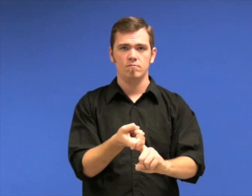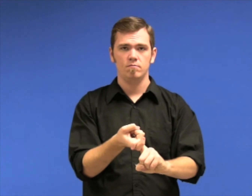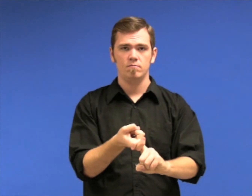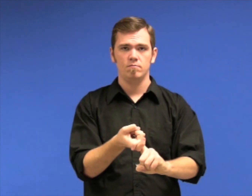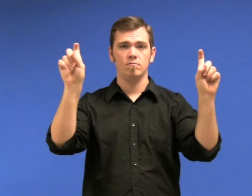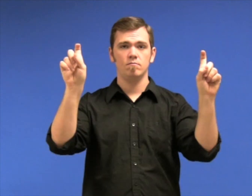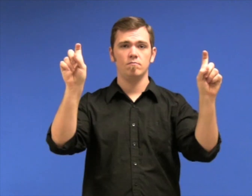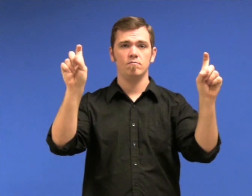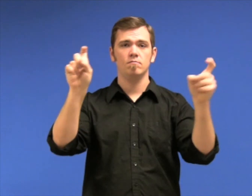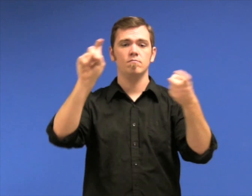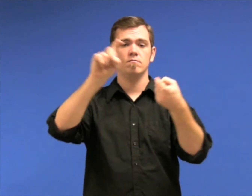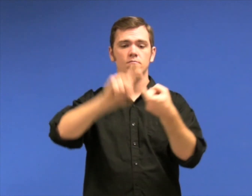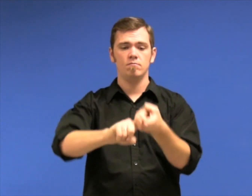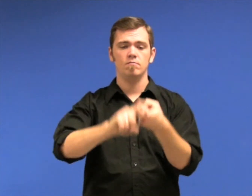Friends.